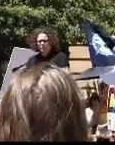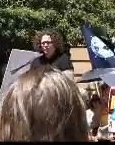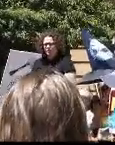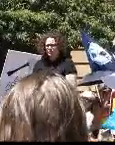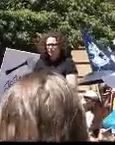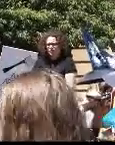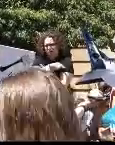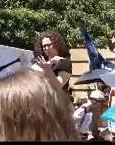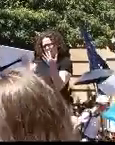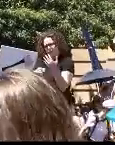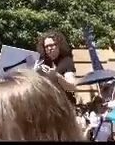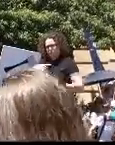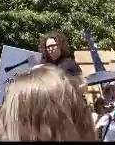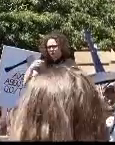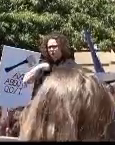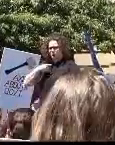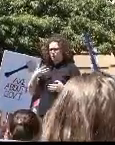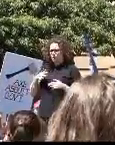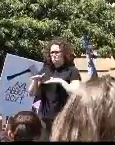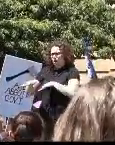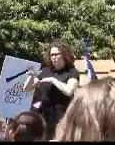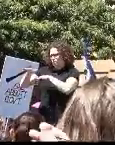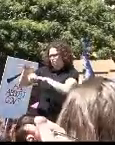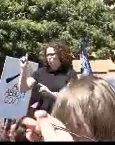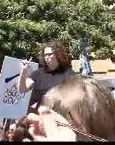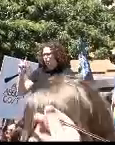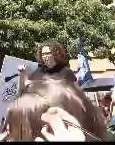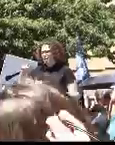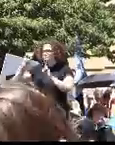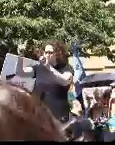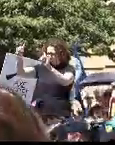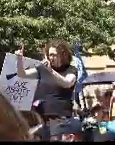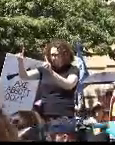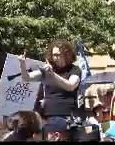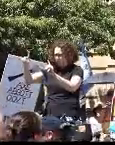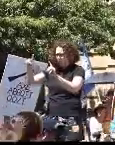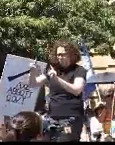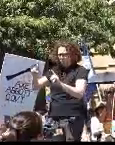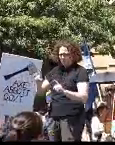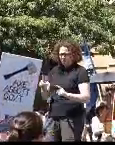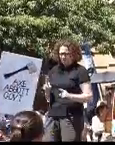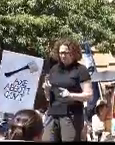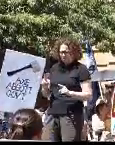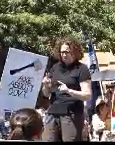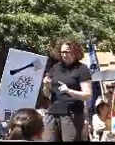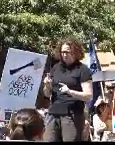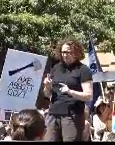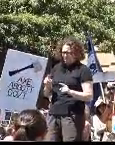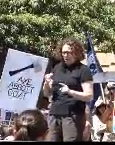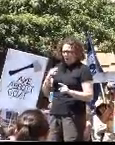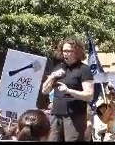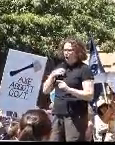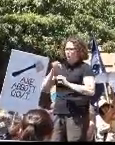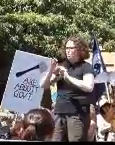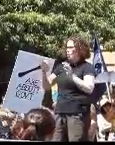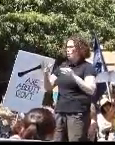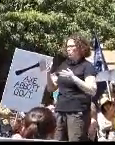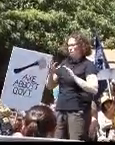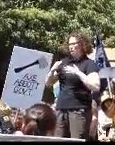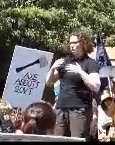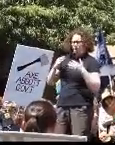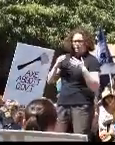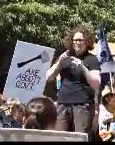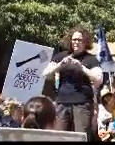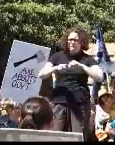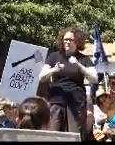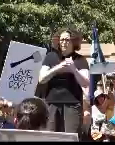These are the reasons why I'm marching. But make no mistake, I'm no fan of Tony's good friend and ally, our